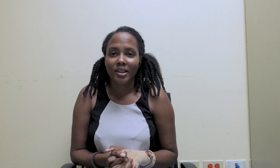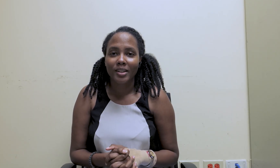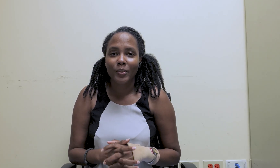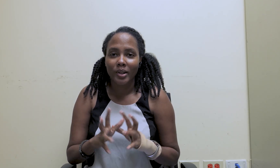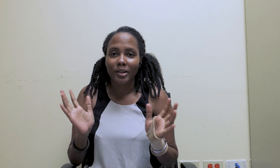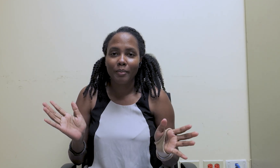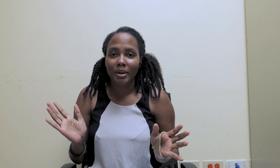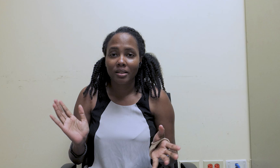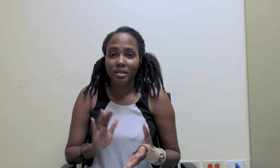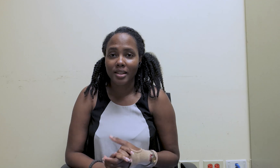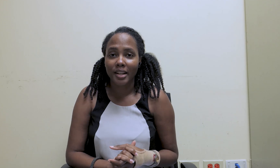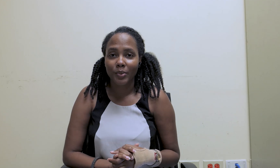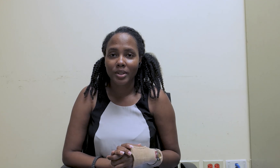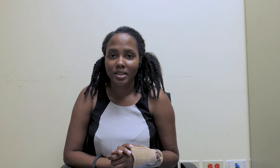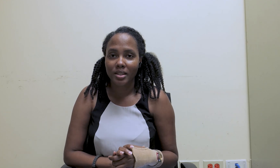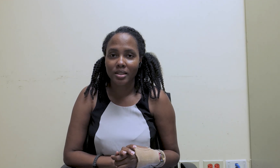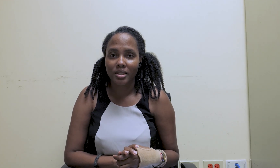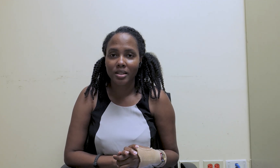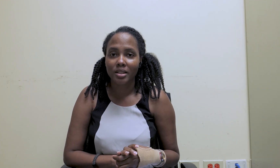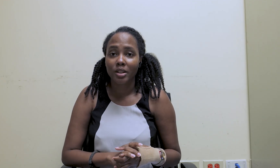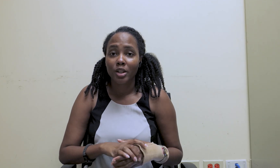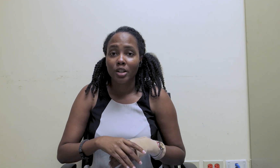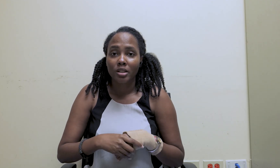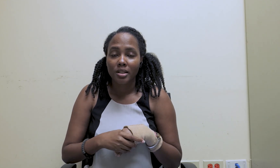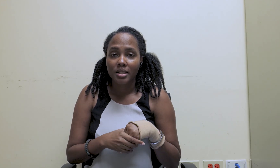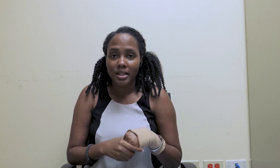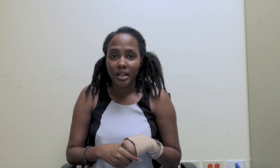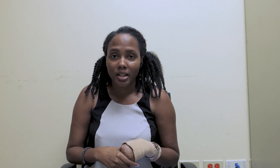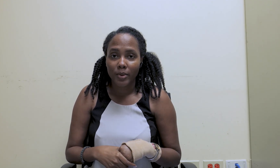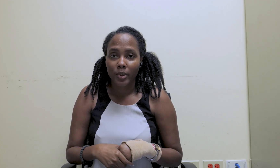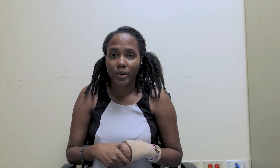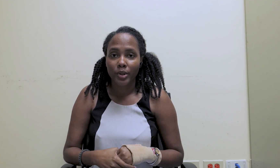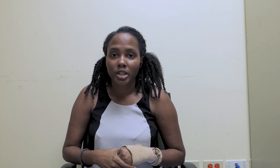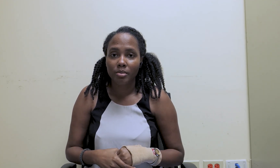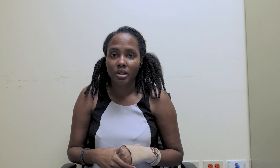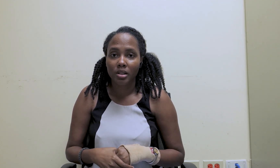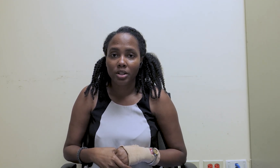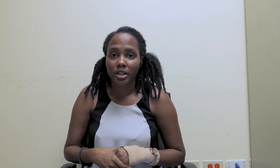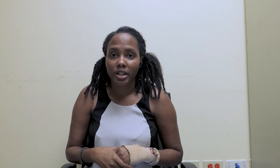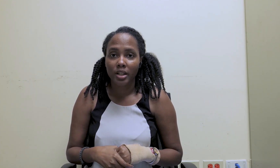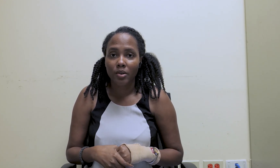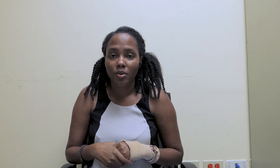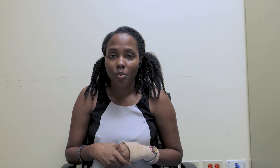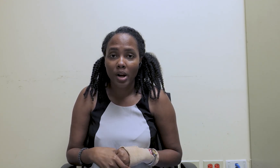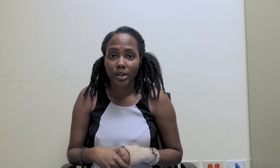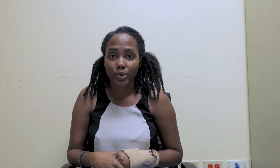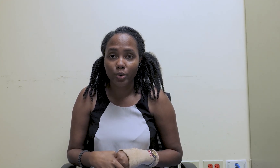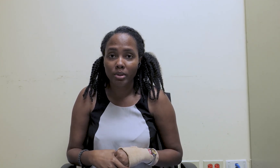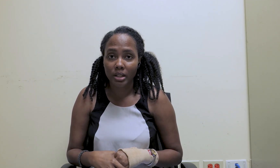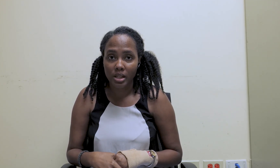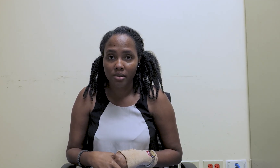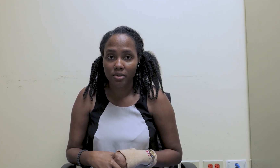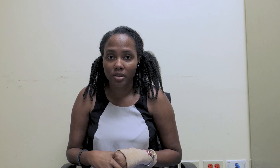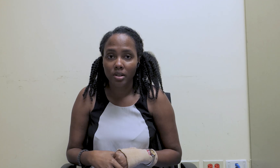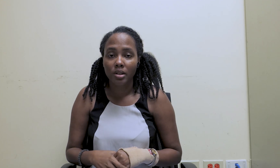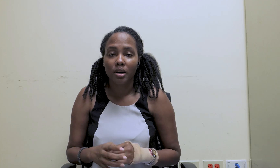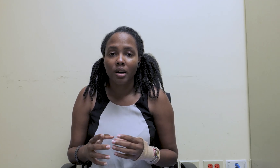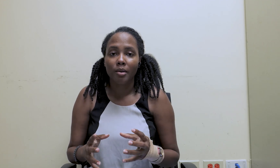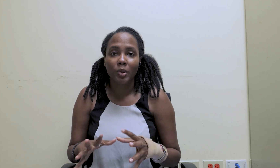everyone, welcome back to Signing with CC. Today we are going to be learning When You Believe. It was